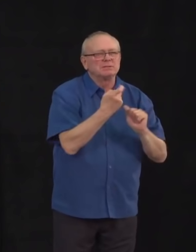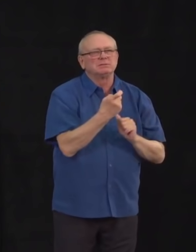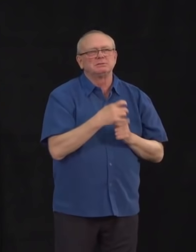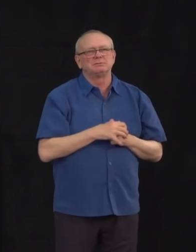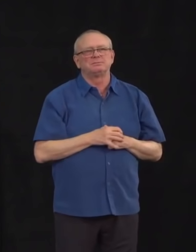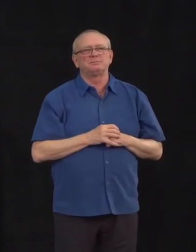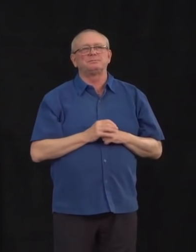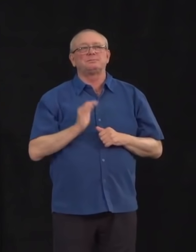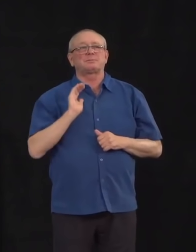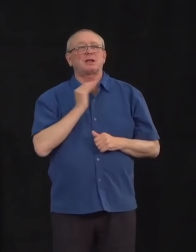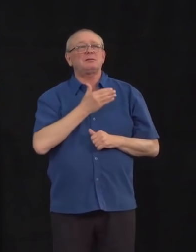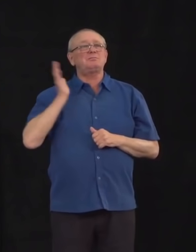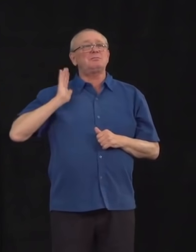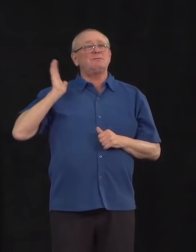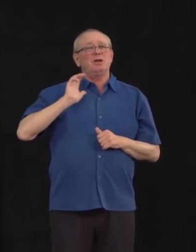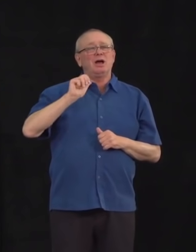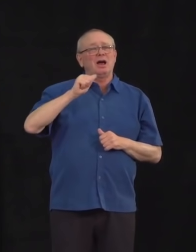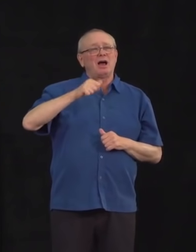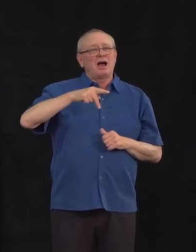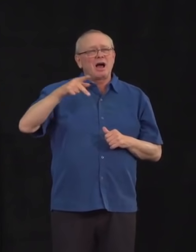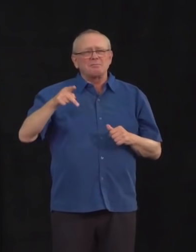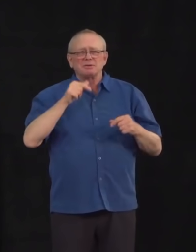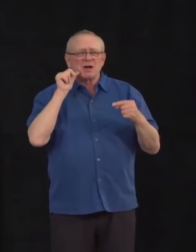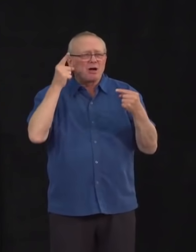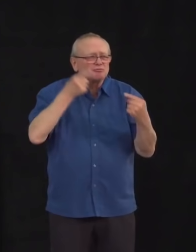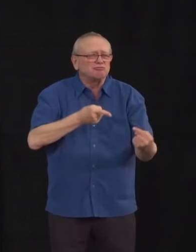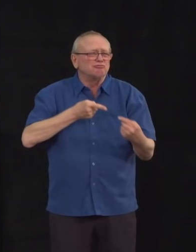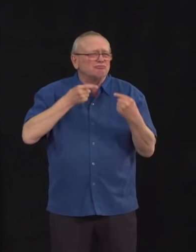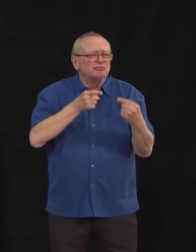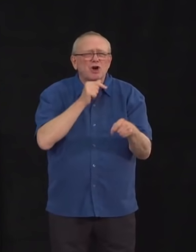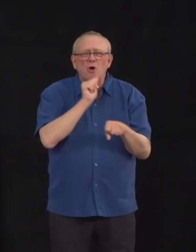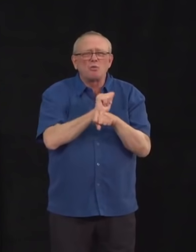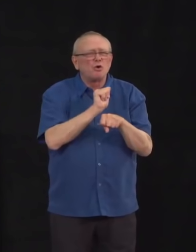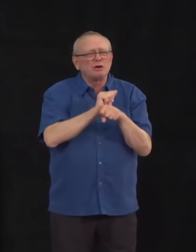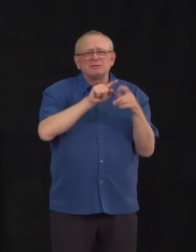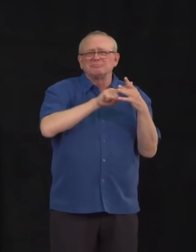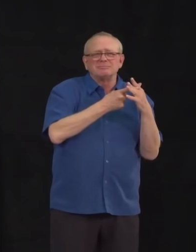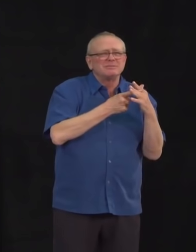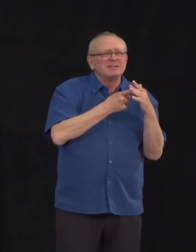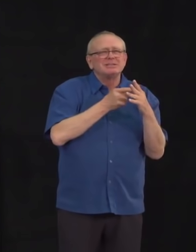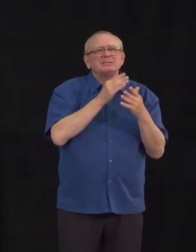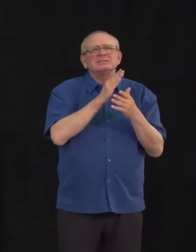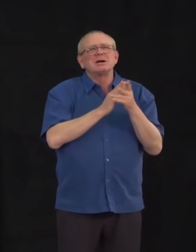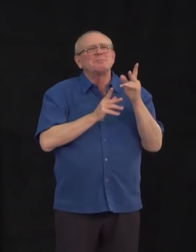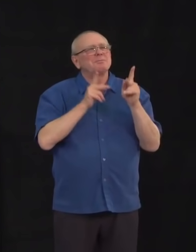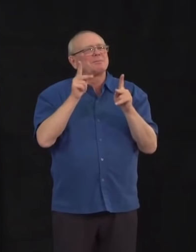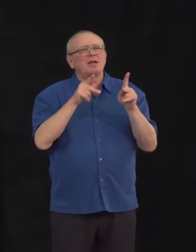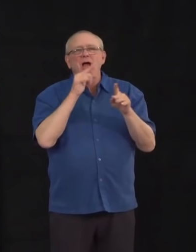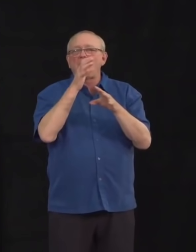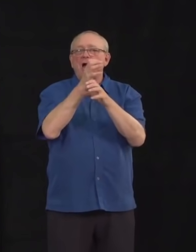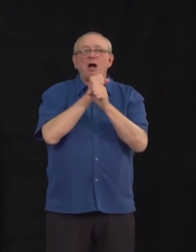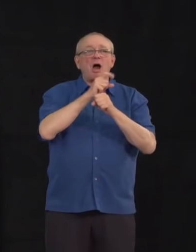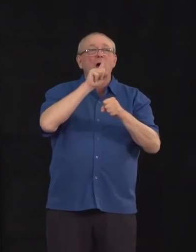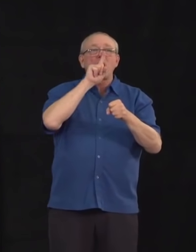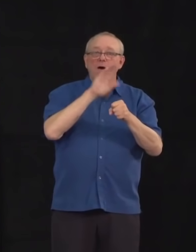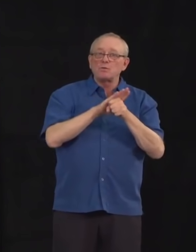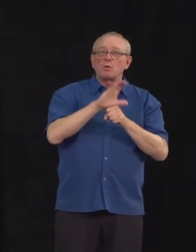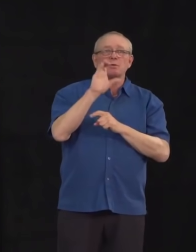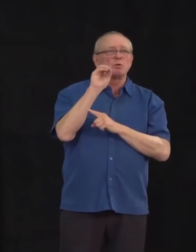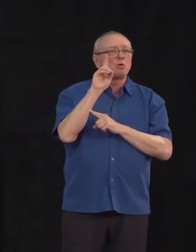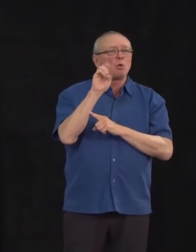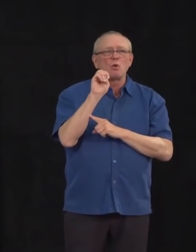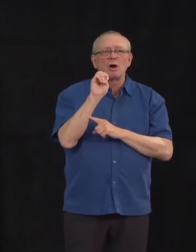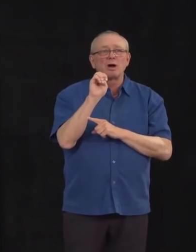a challenge in getting a confirmation code, but that has been resolved. I believe that was resolved the same day that the app launched.